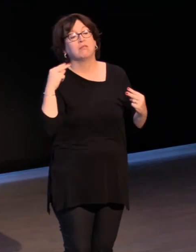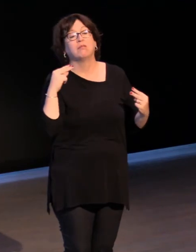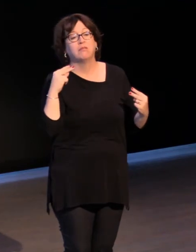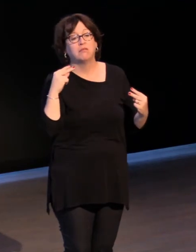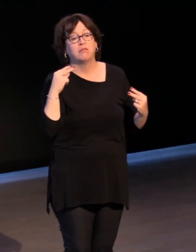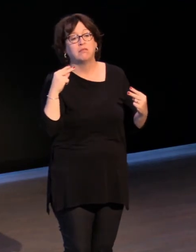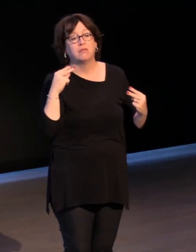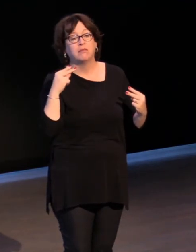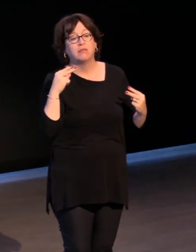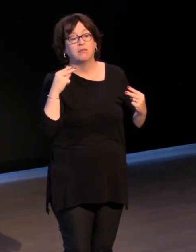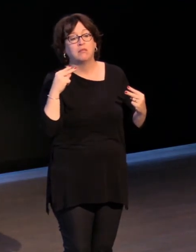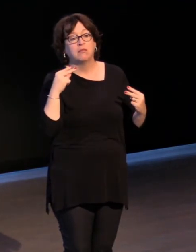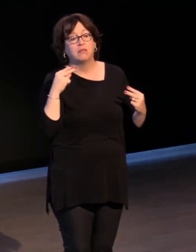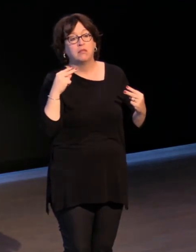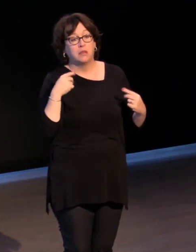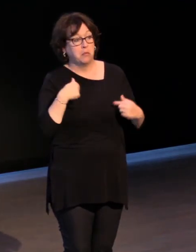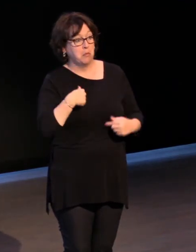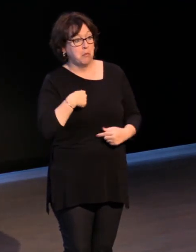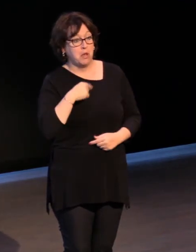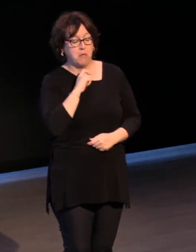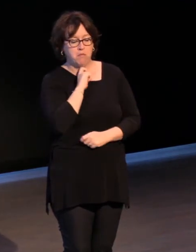I did not speak for